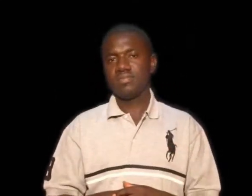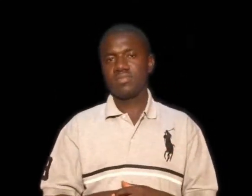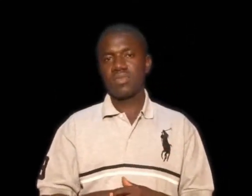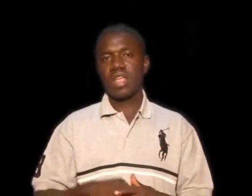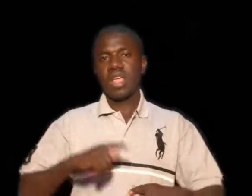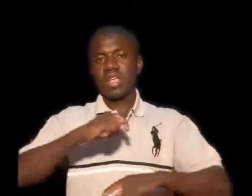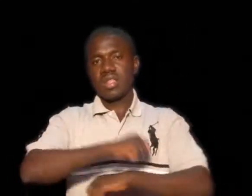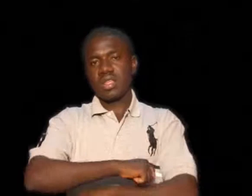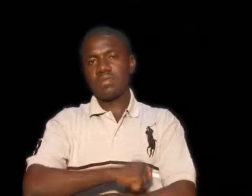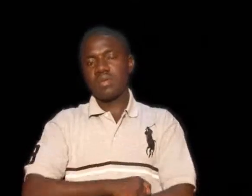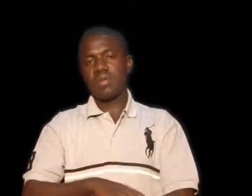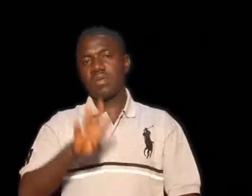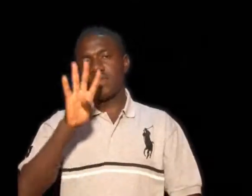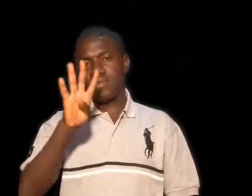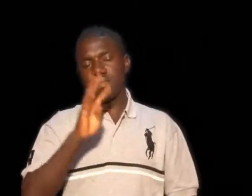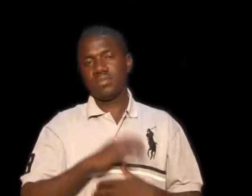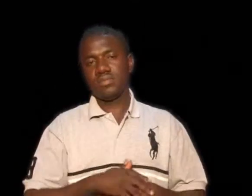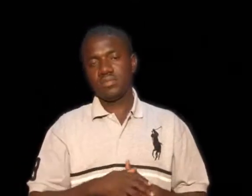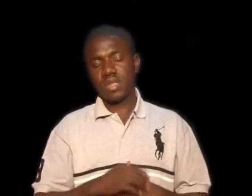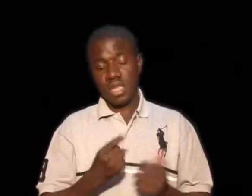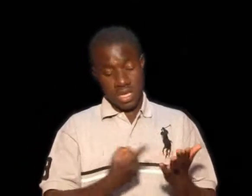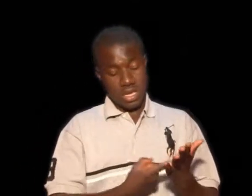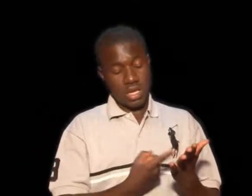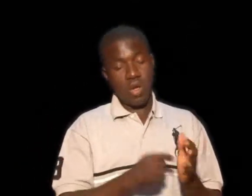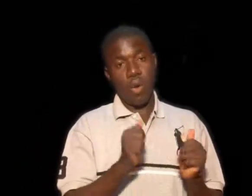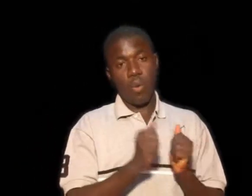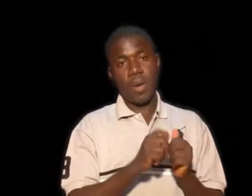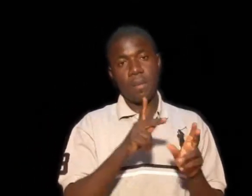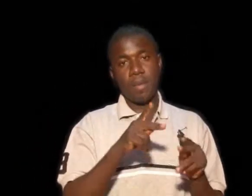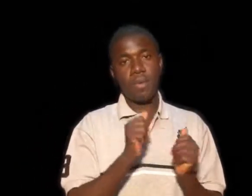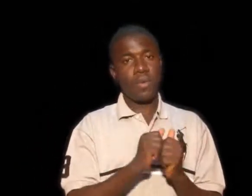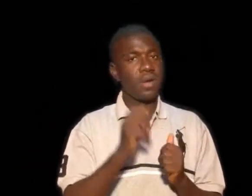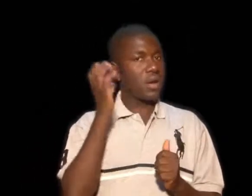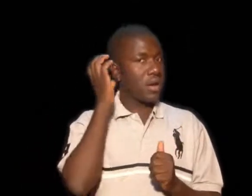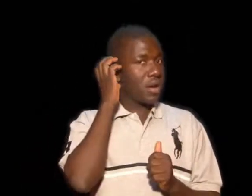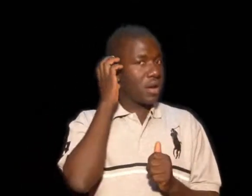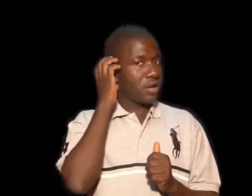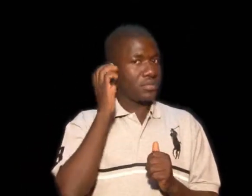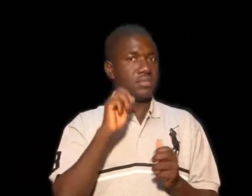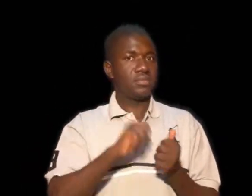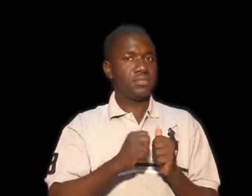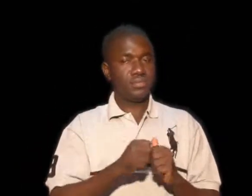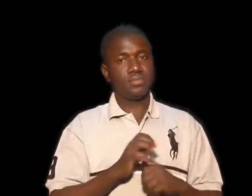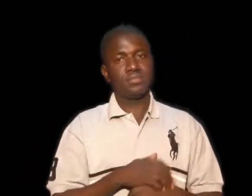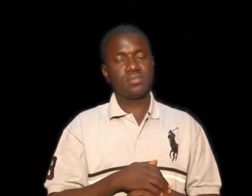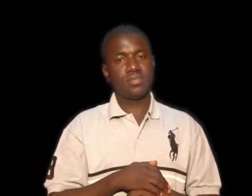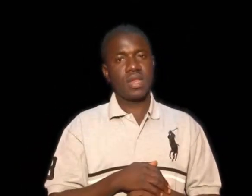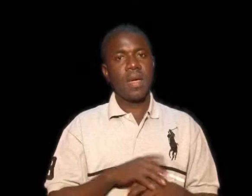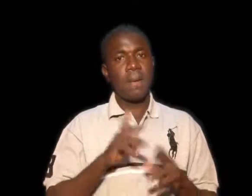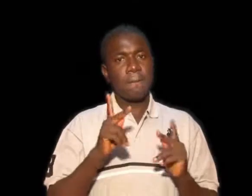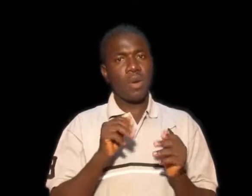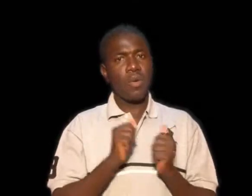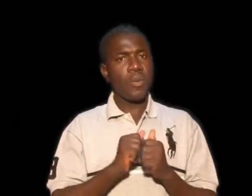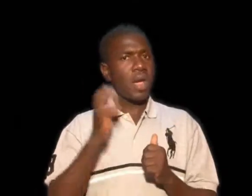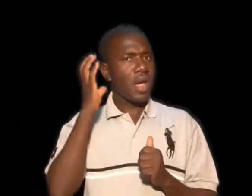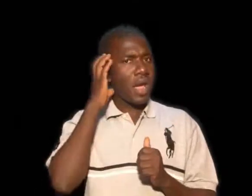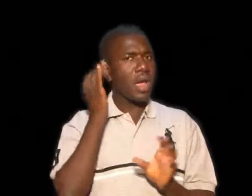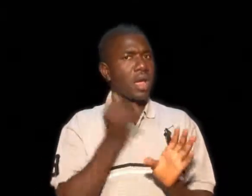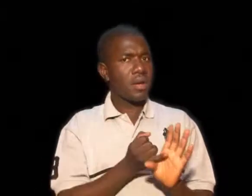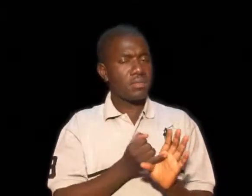www.uiaccess.com/accessucd/interact.html. Table 4. Interacting with people with a hearing impairment. Many people with a